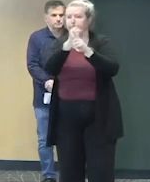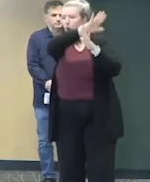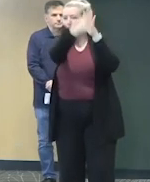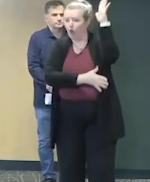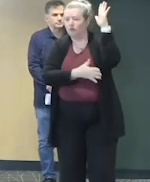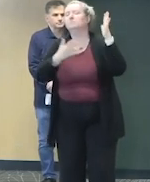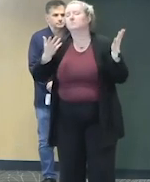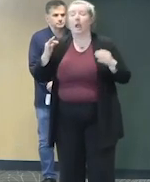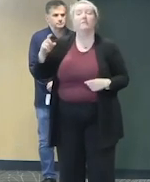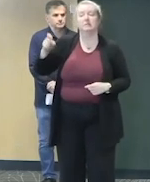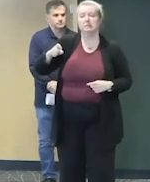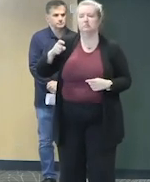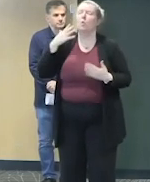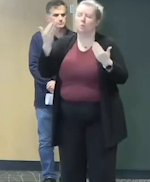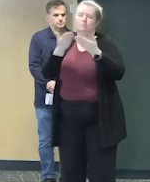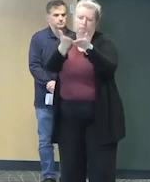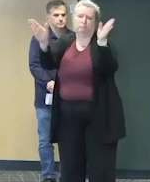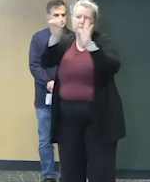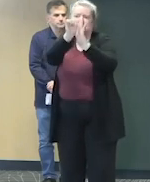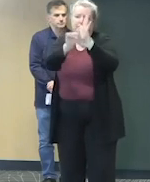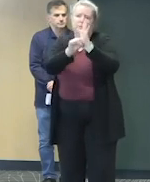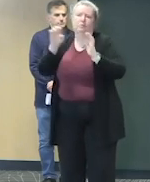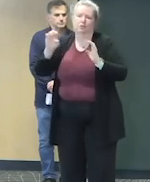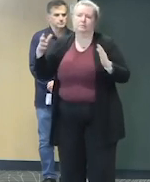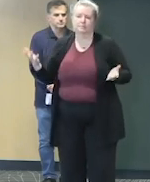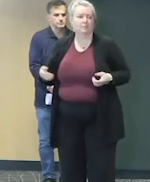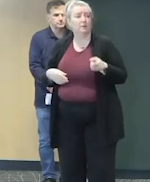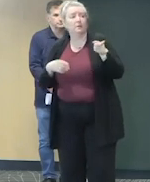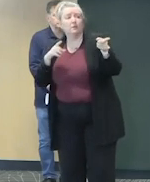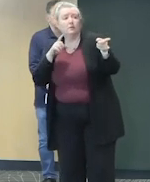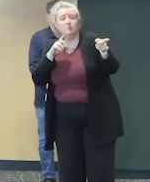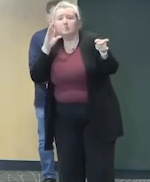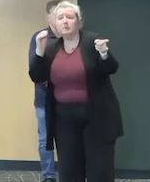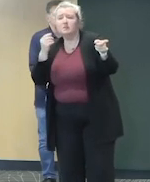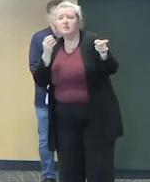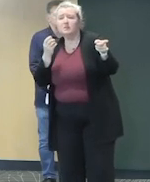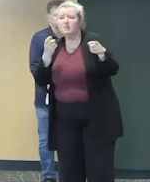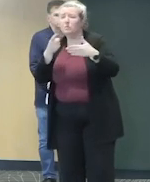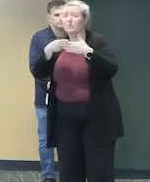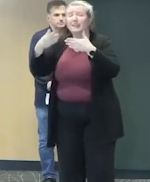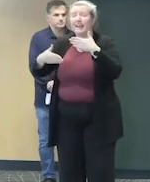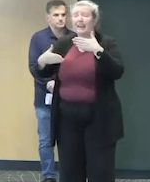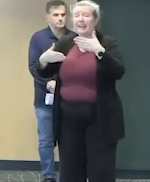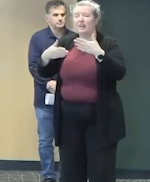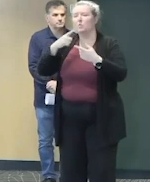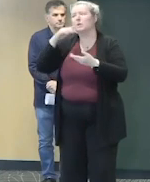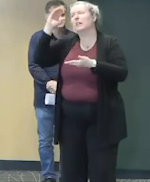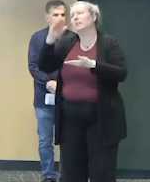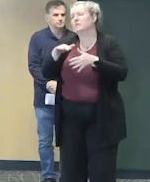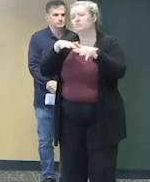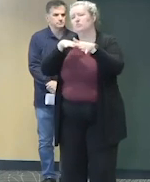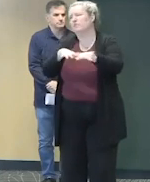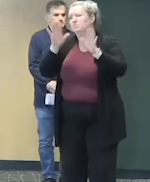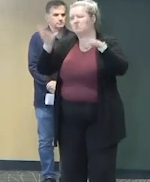table. And comment on the weekend part of this, less disruption. Yeah, a great point, and I wanted to make that earlier,